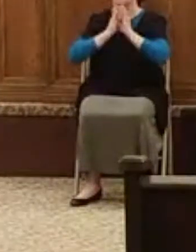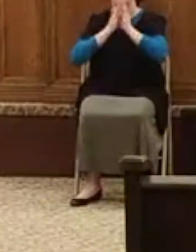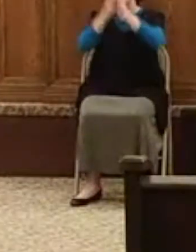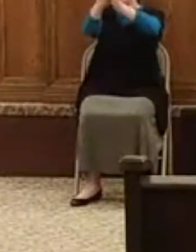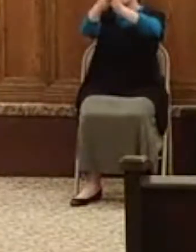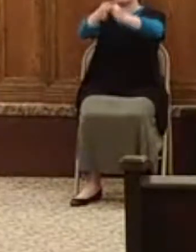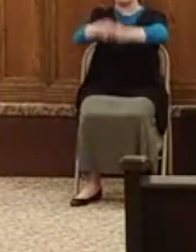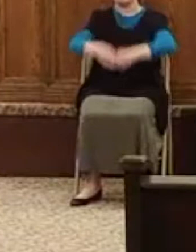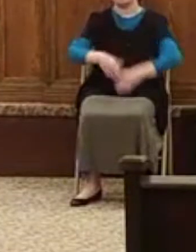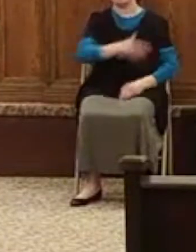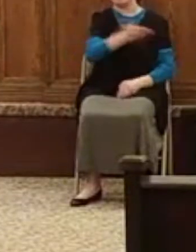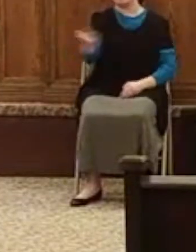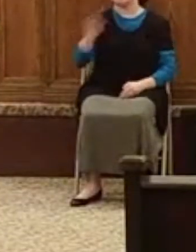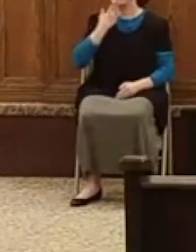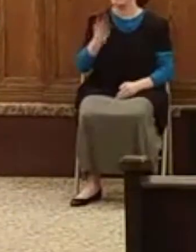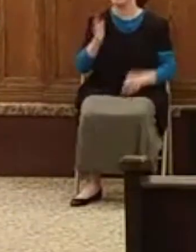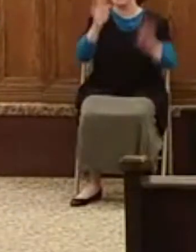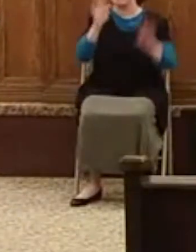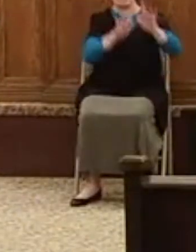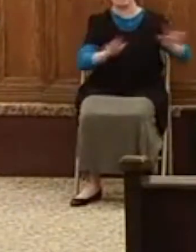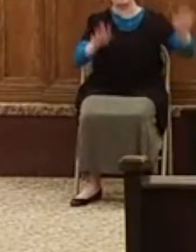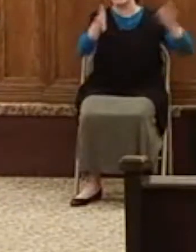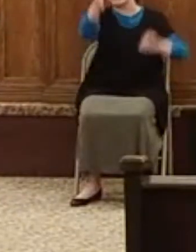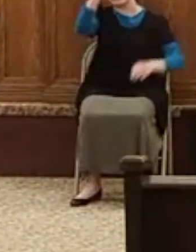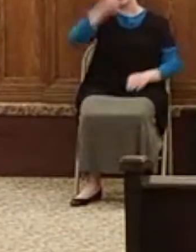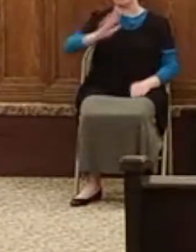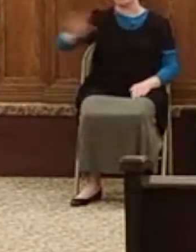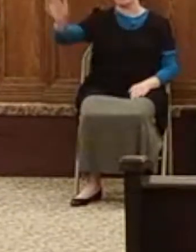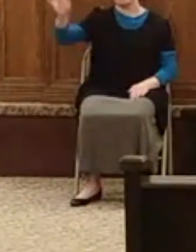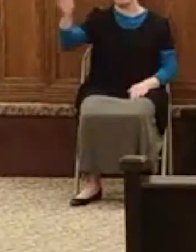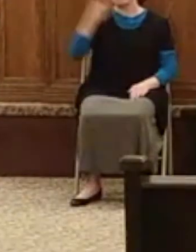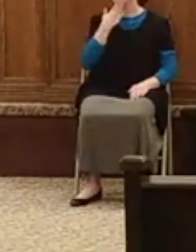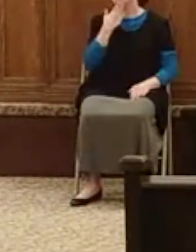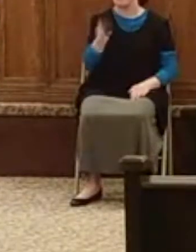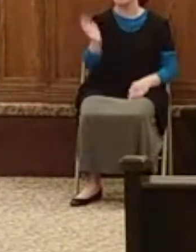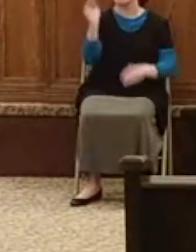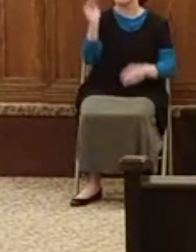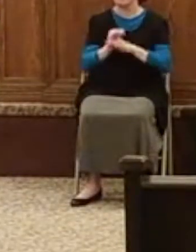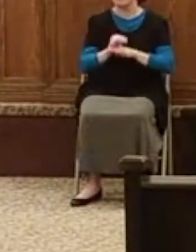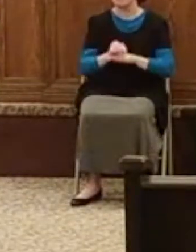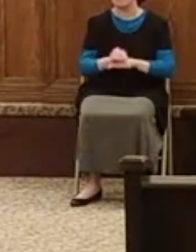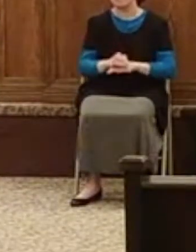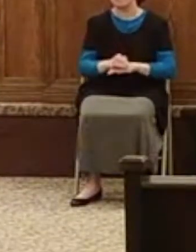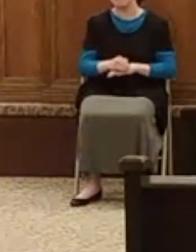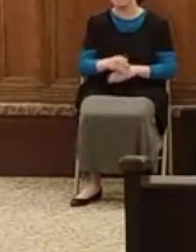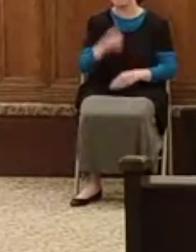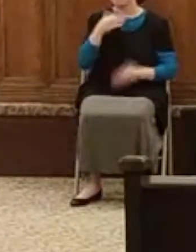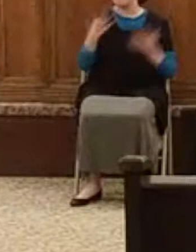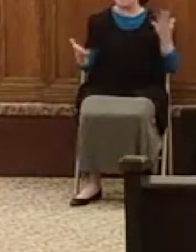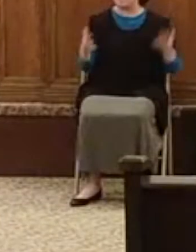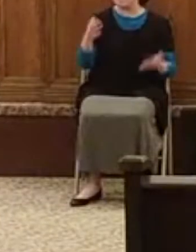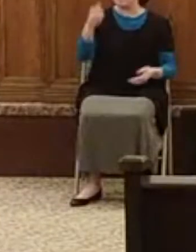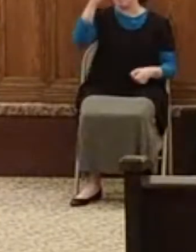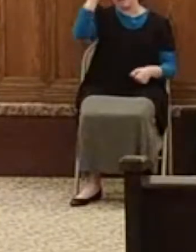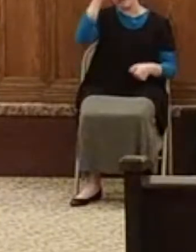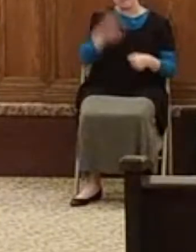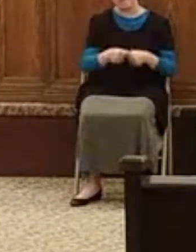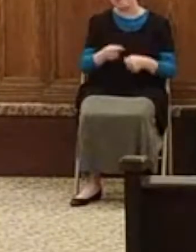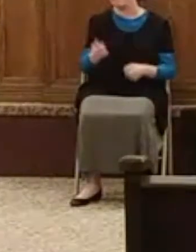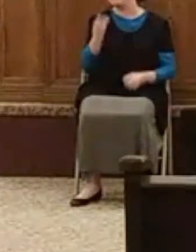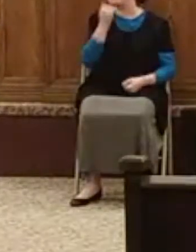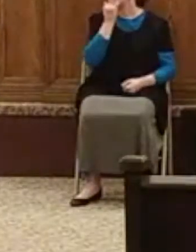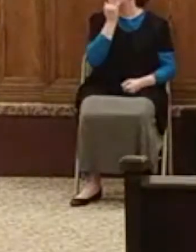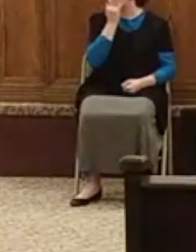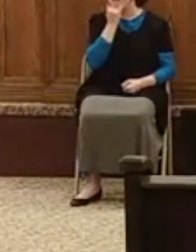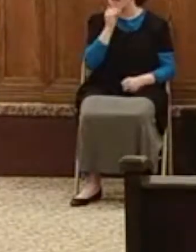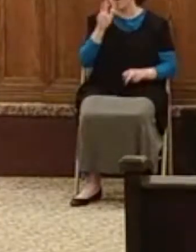thy faithfulness. Anybody thankful for the mercies of God? I'm thankful tonight. Hey, you might not remember every time you messed